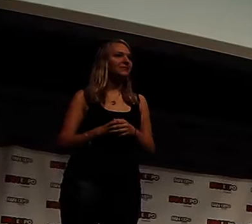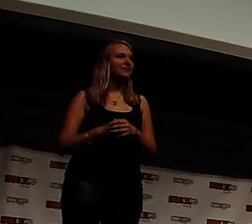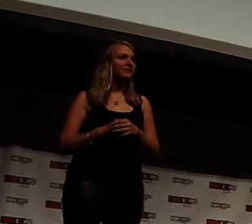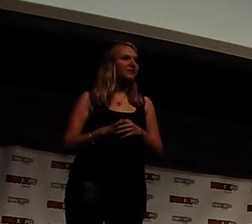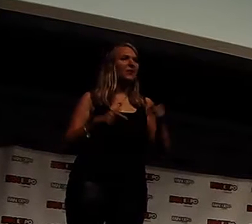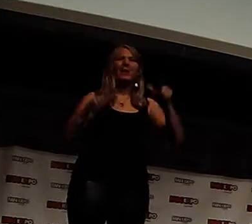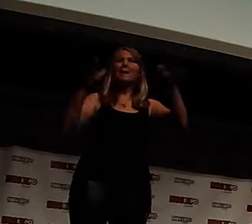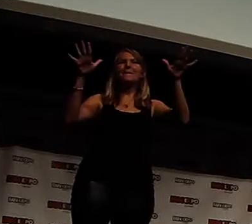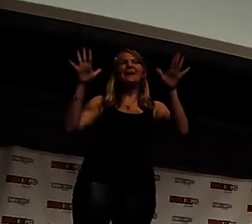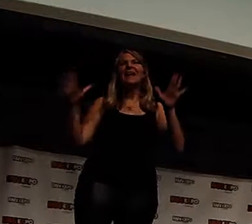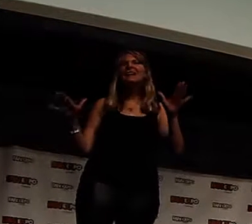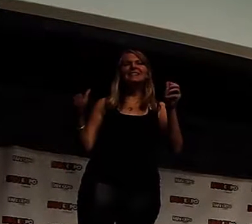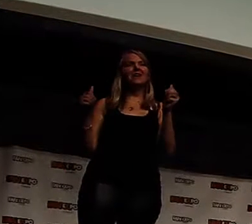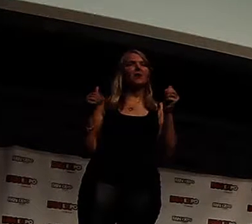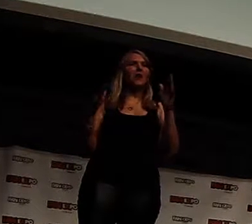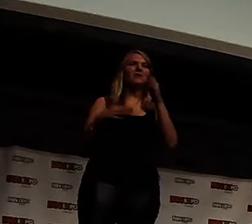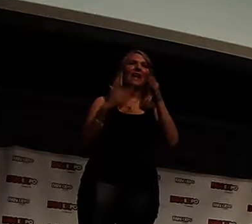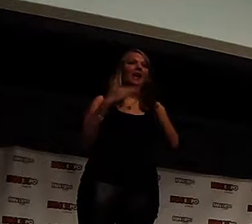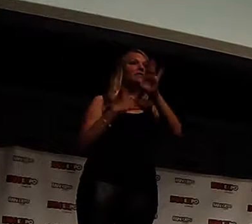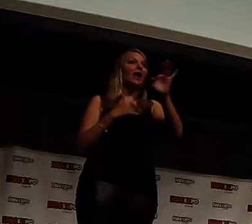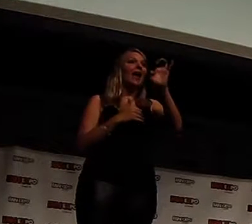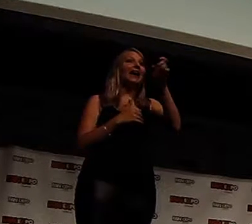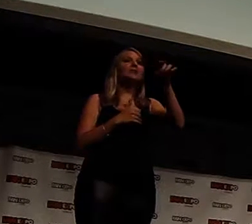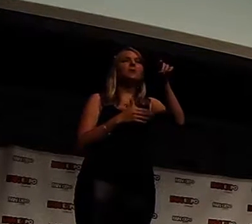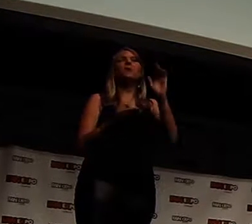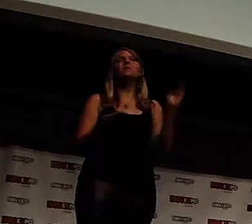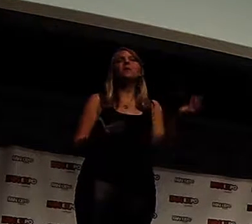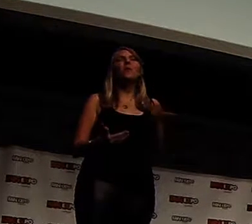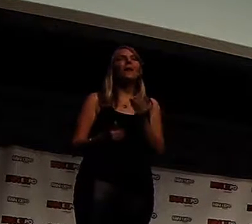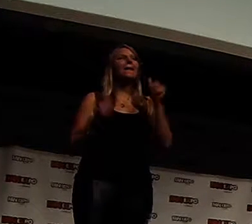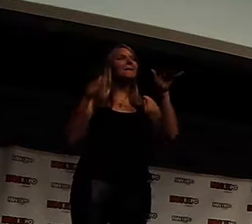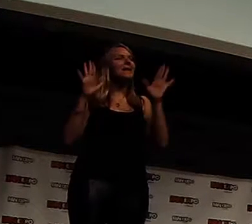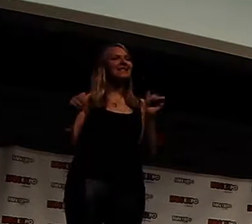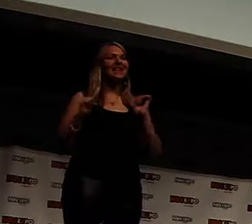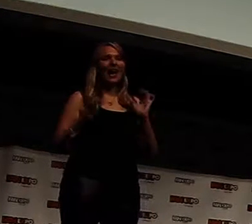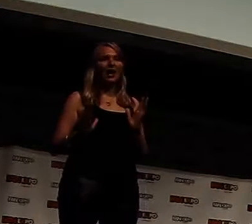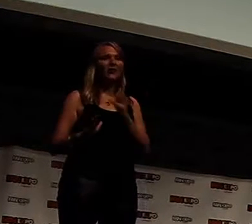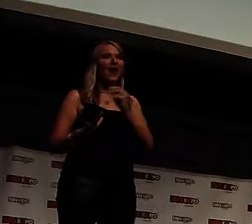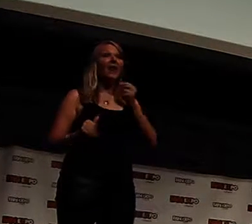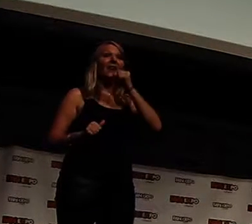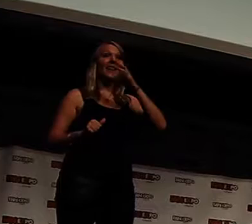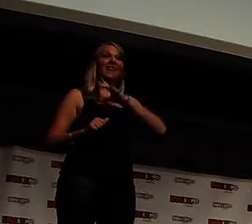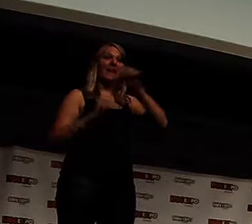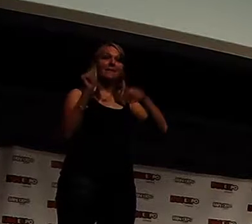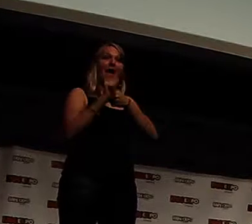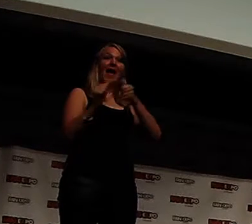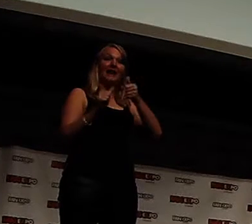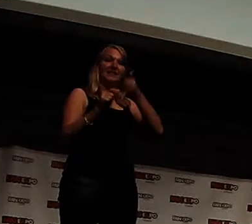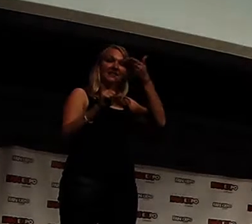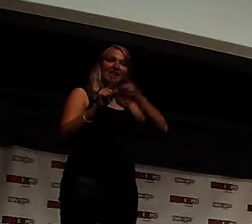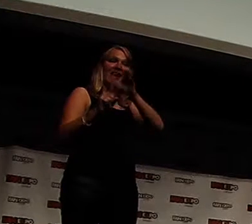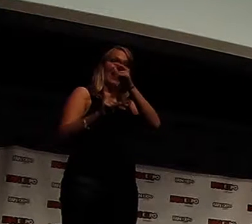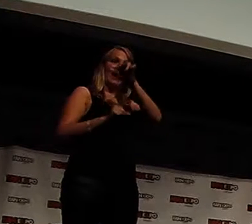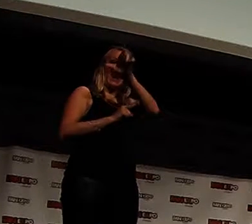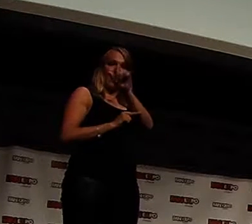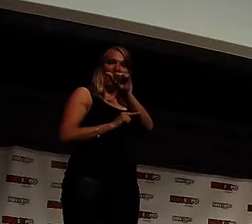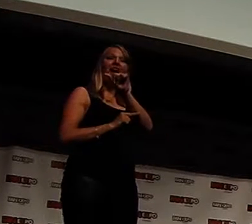What an amazing way to end your expo. Please welcome an amazing actor and, of course, the lady behind Clara Oswald, Jenna